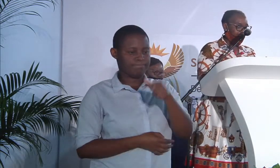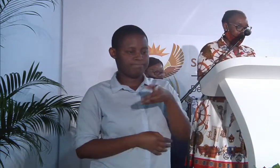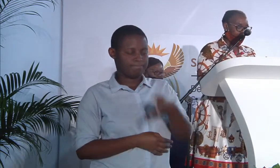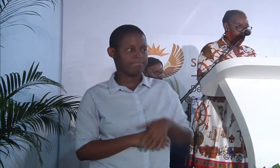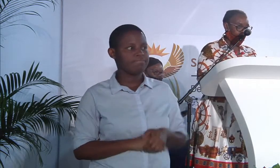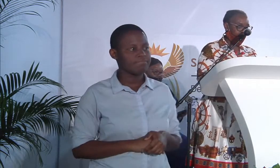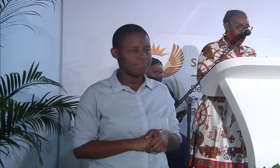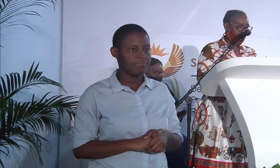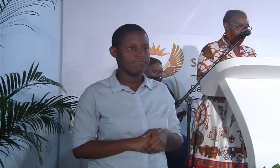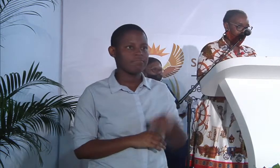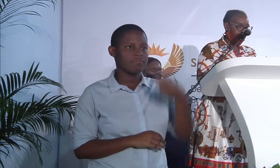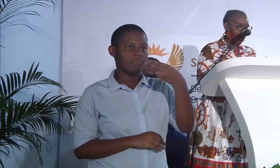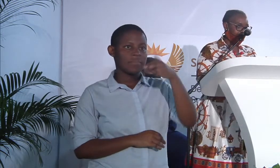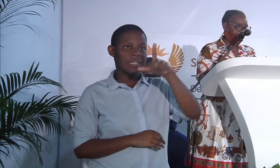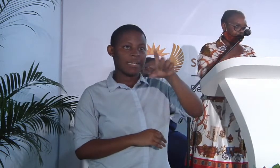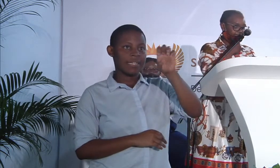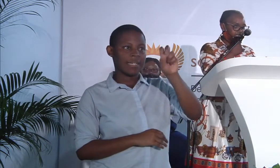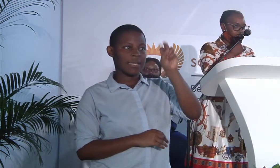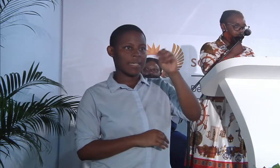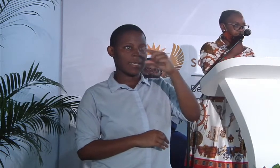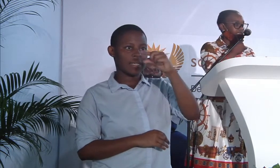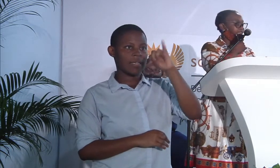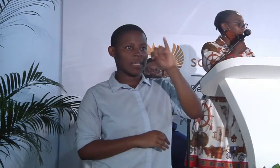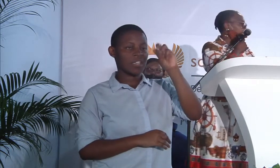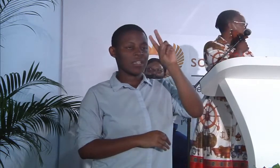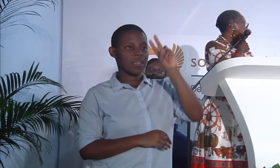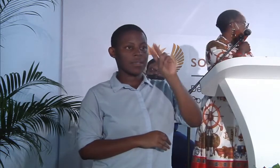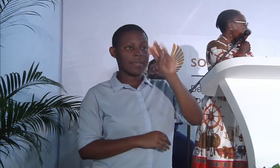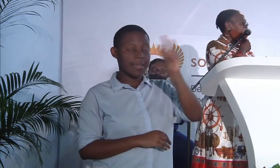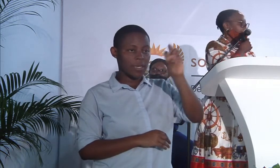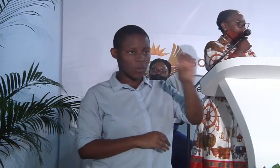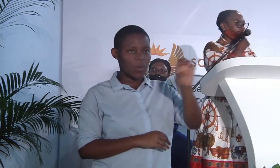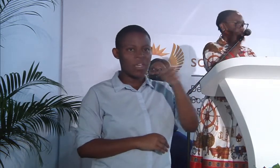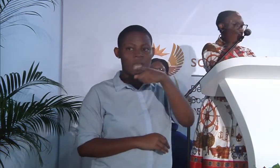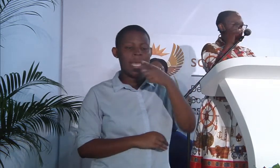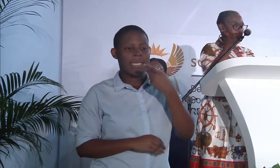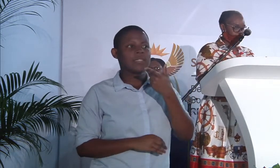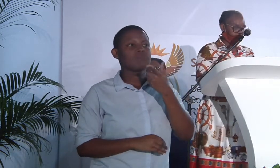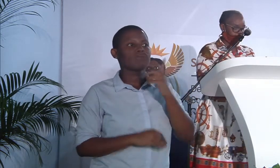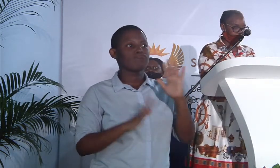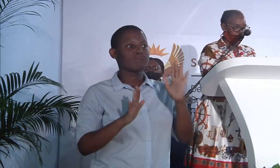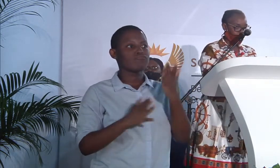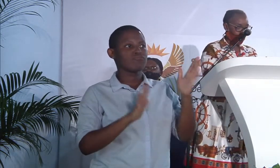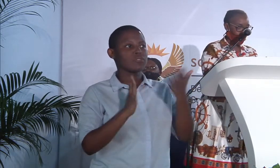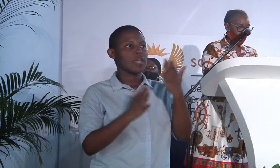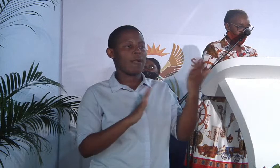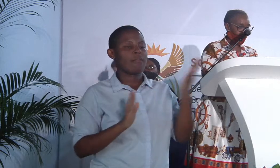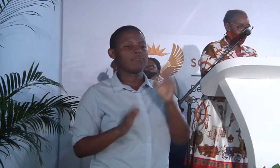Ms. Hlengiwe Mhlaba, KZN Artists Fraternal. I saw them.